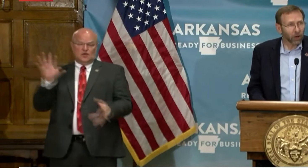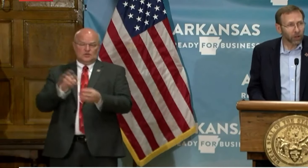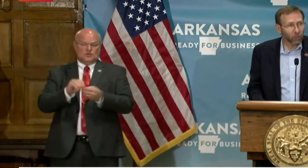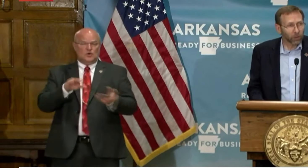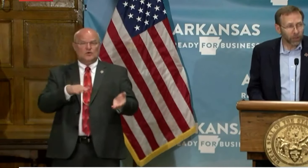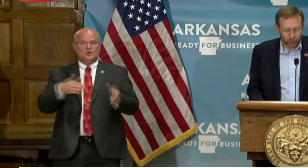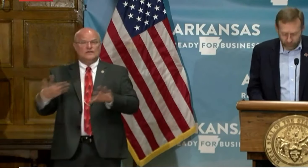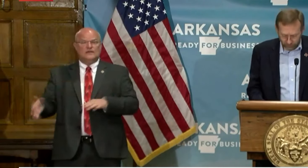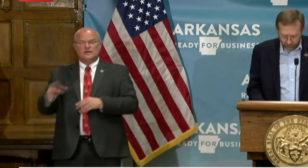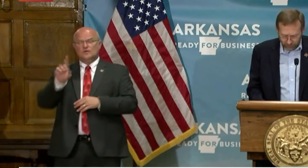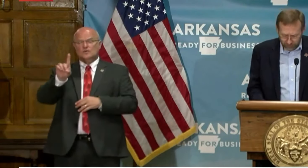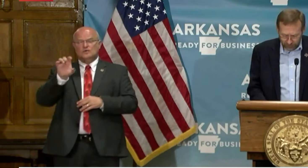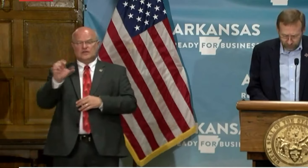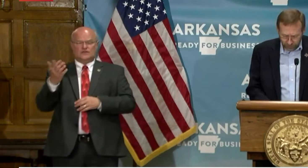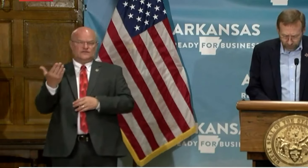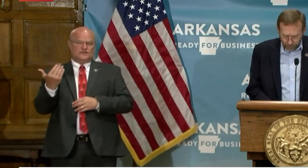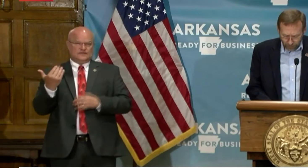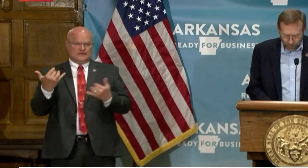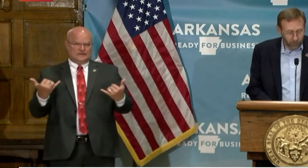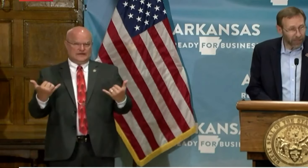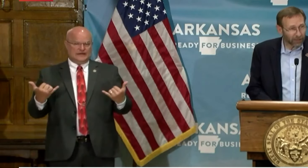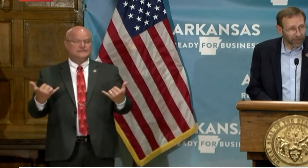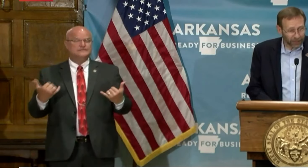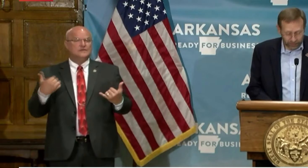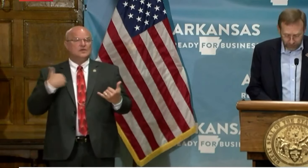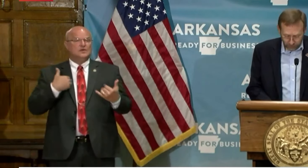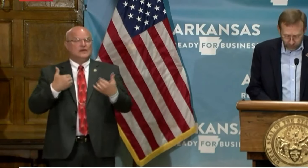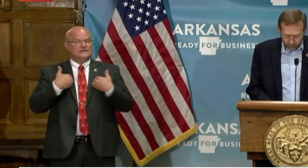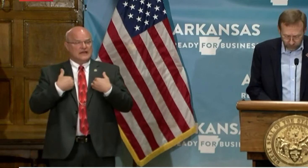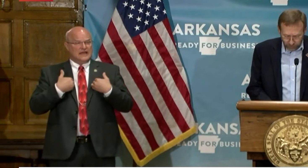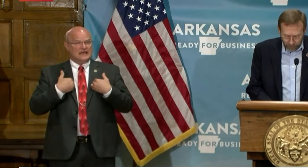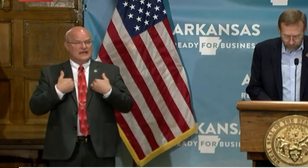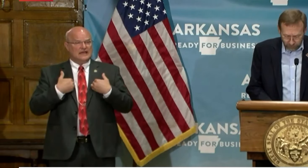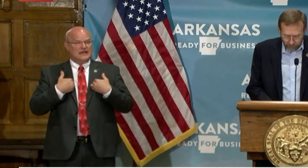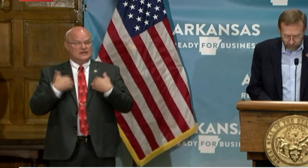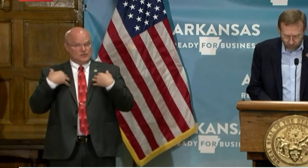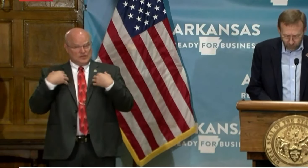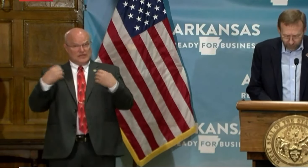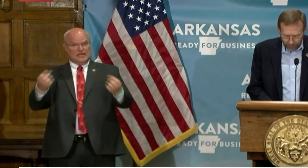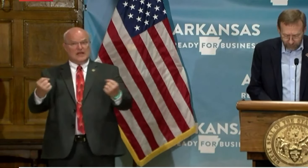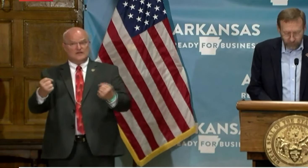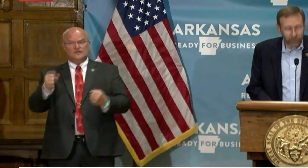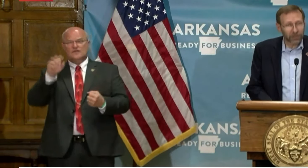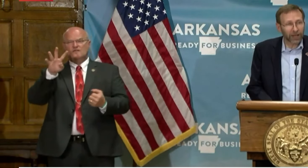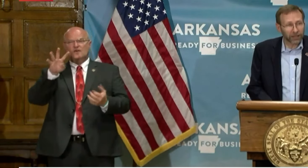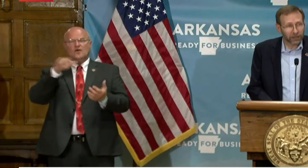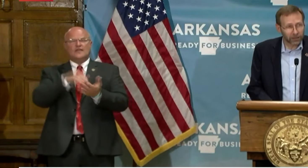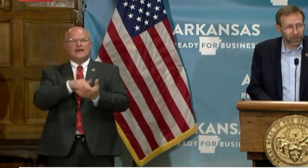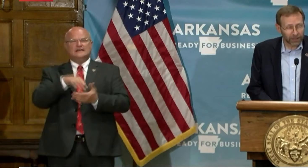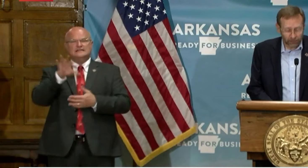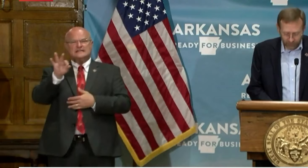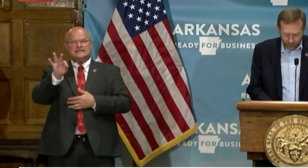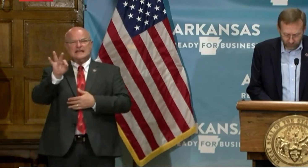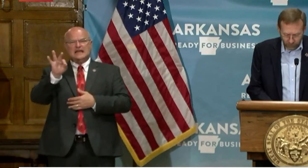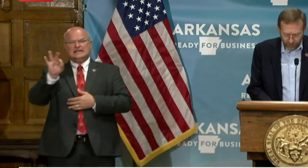deaths are at 115. We have had recovered